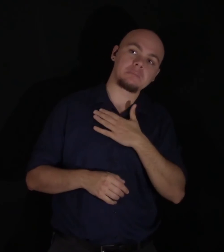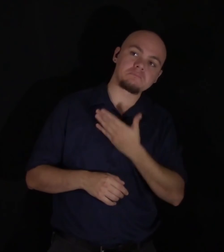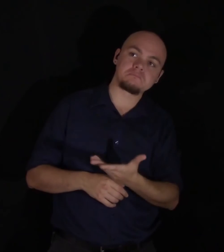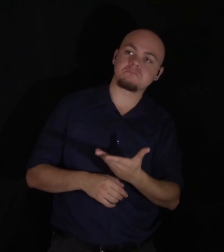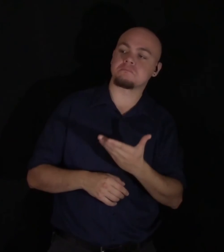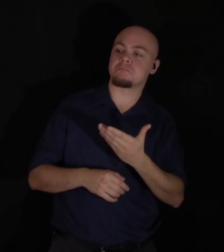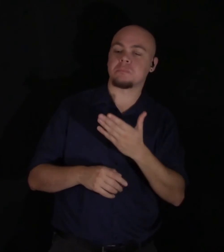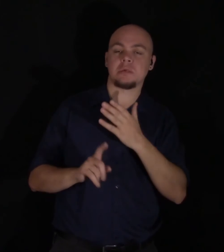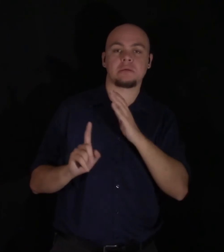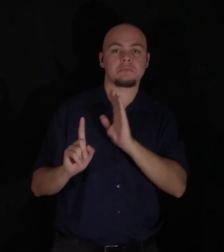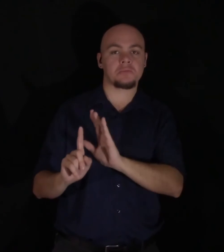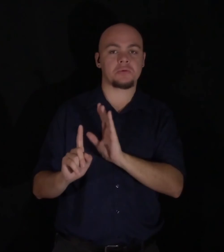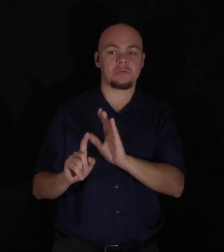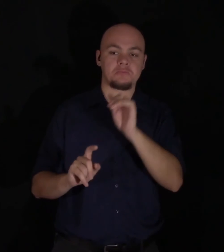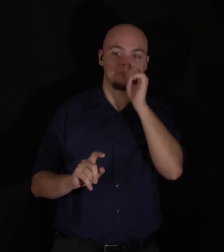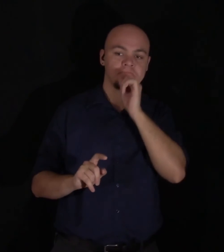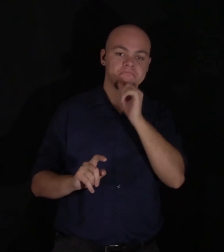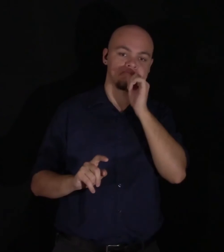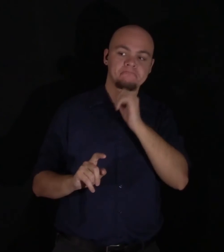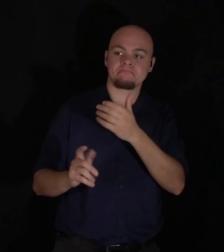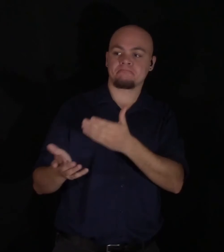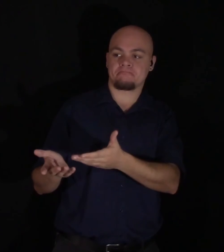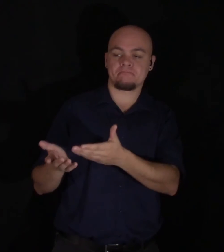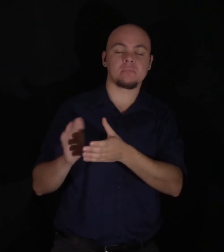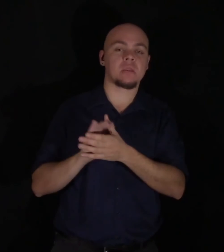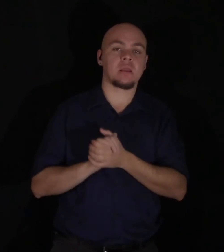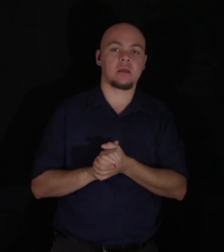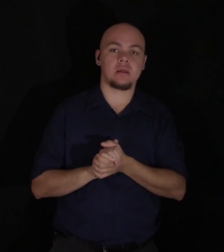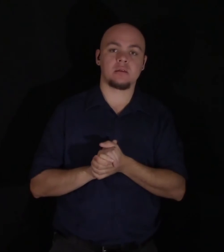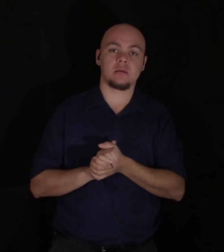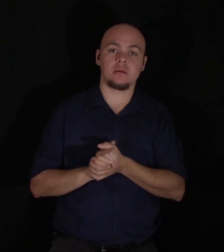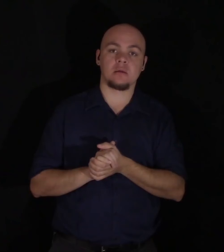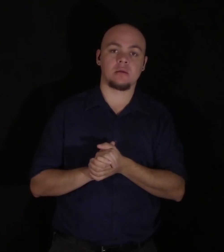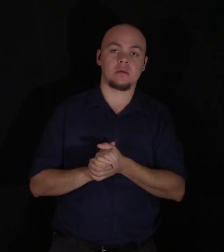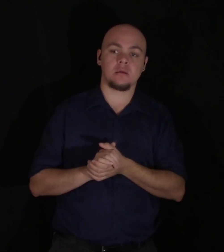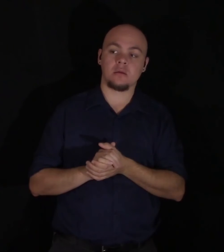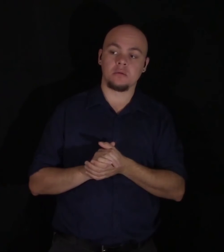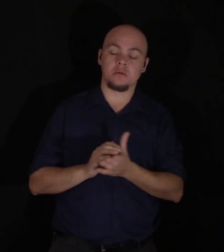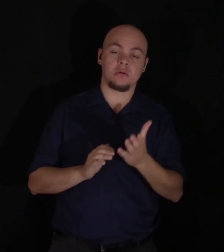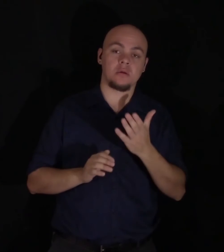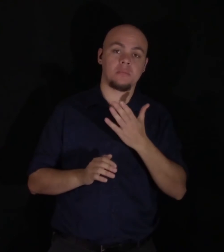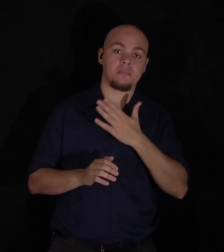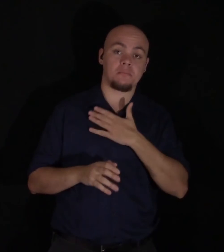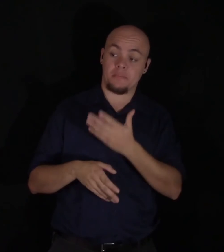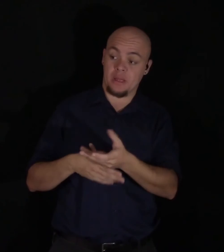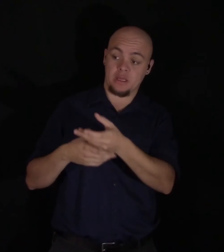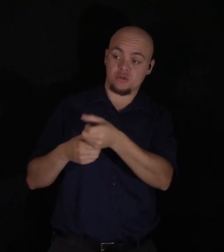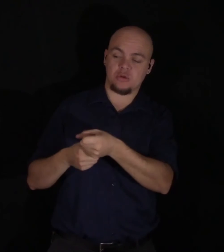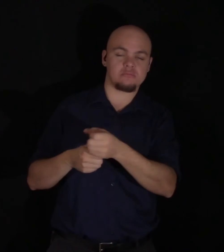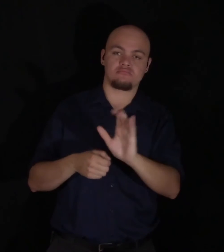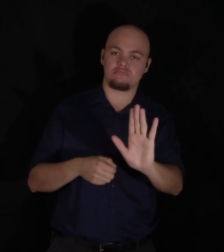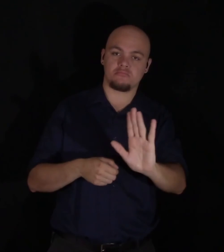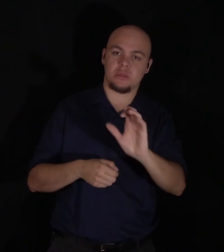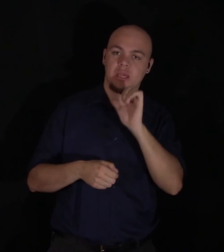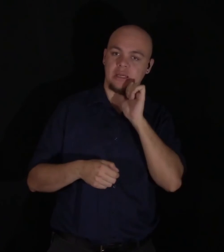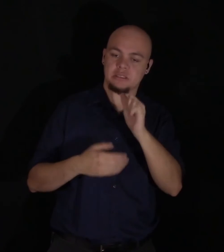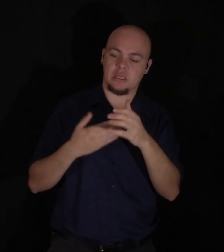my tolls which I may never know, that I am wavering in my resolutions. Those are as fixed